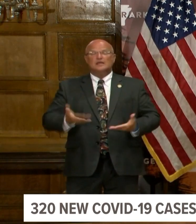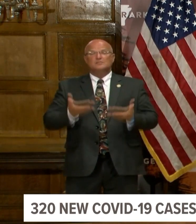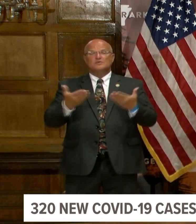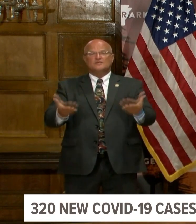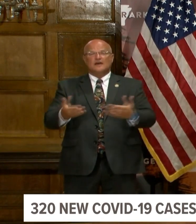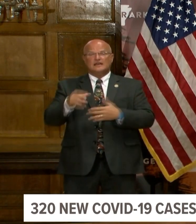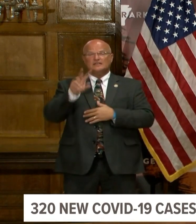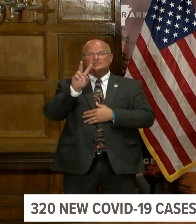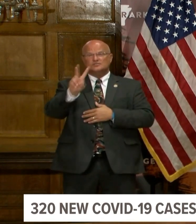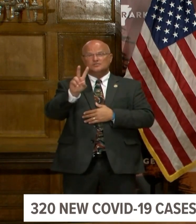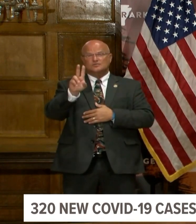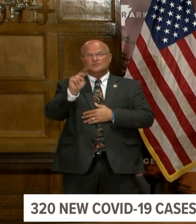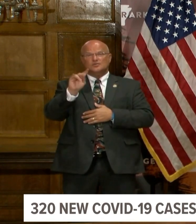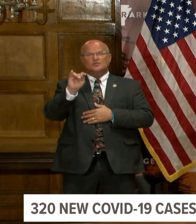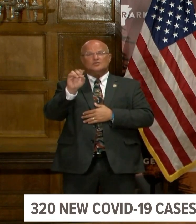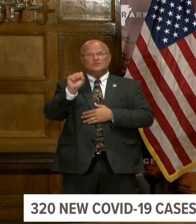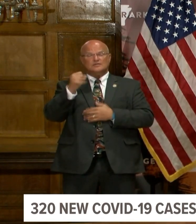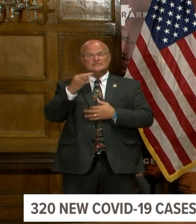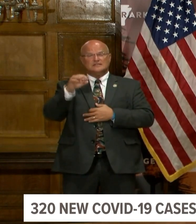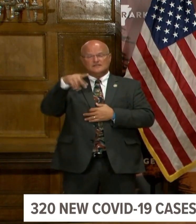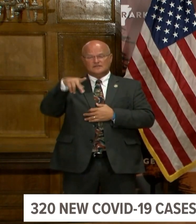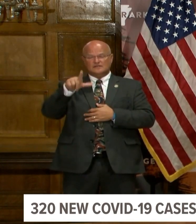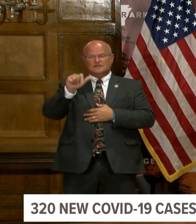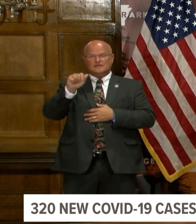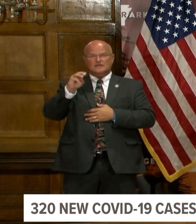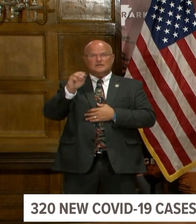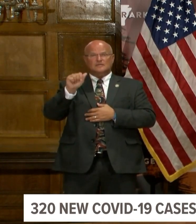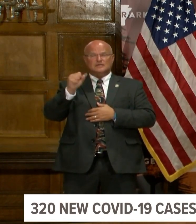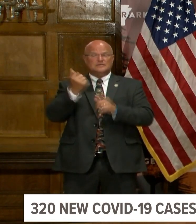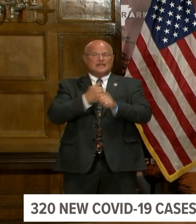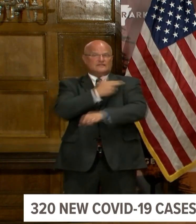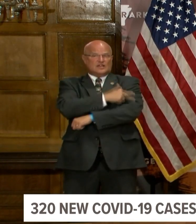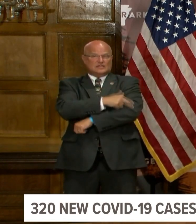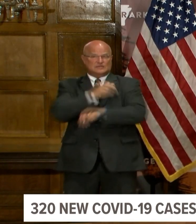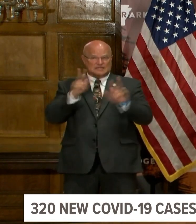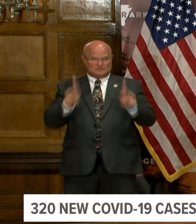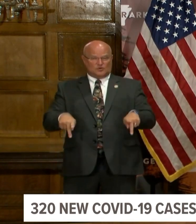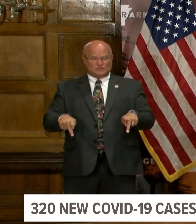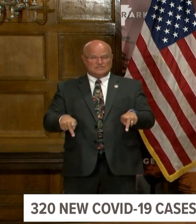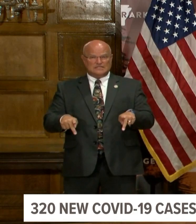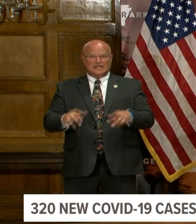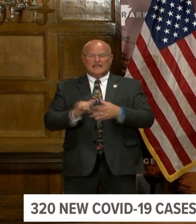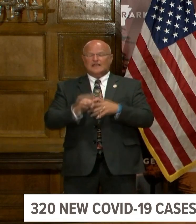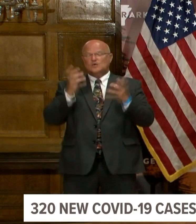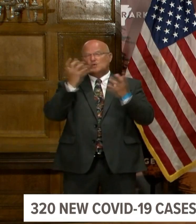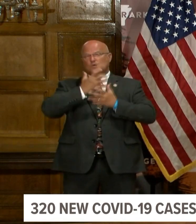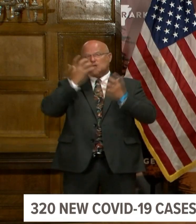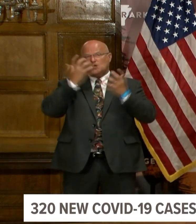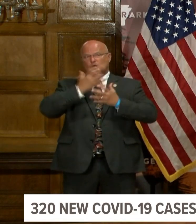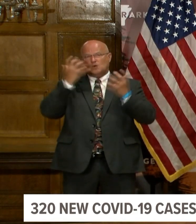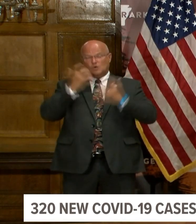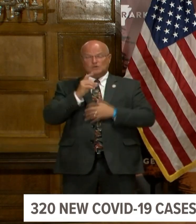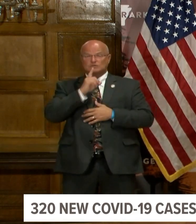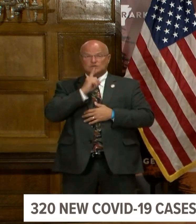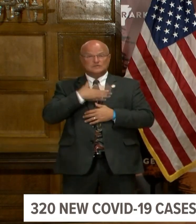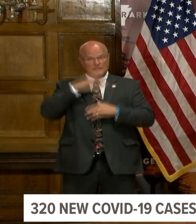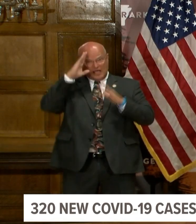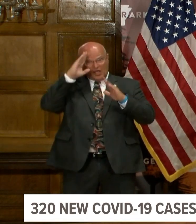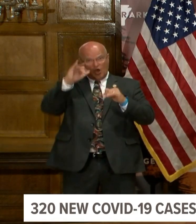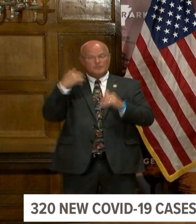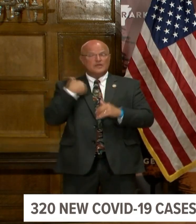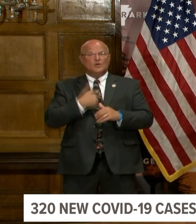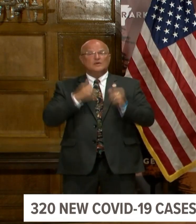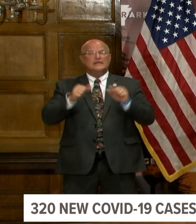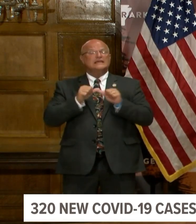2 units of convalescent plasma for every hospitalized patient, and that is incredible. So it is my hope that we